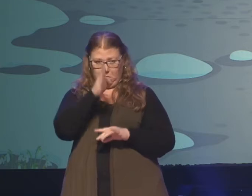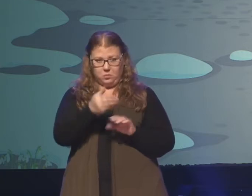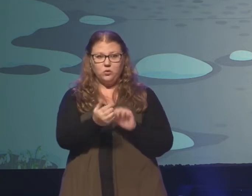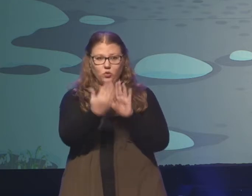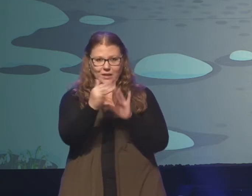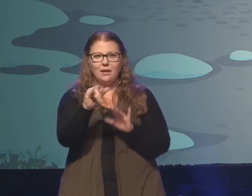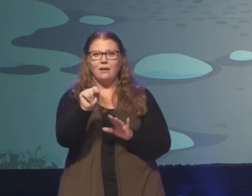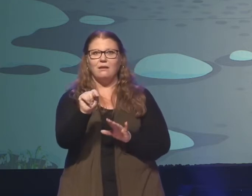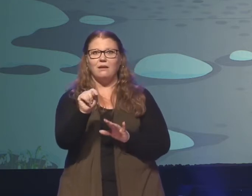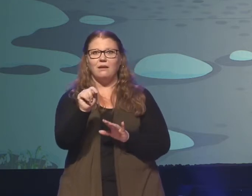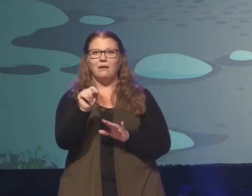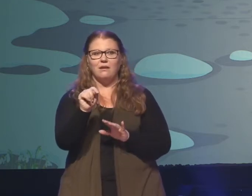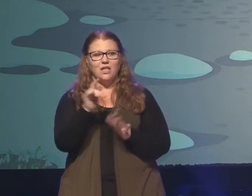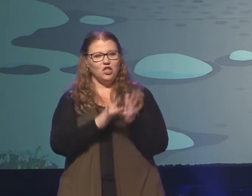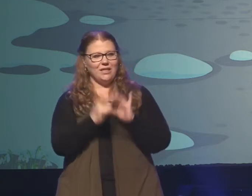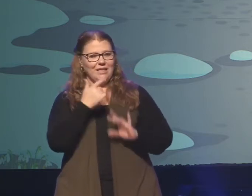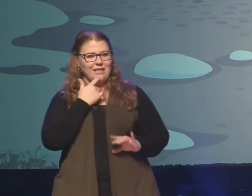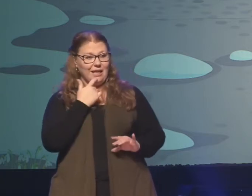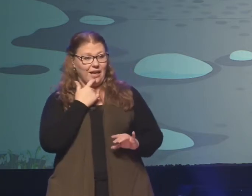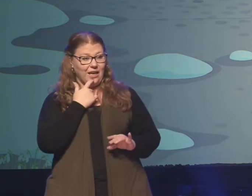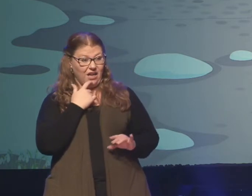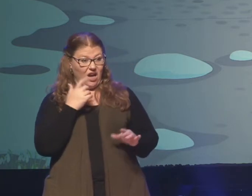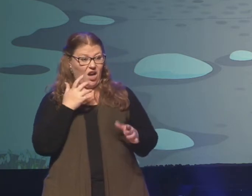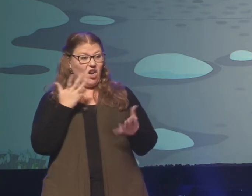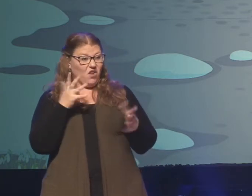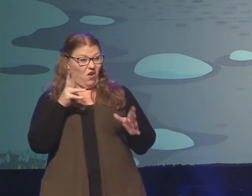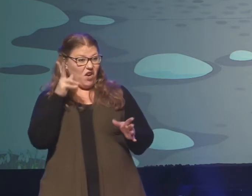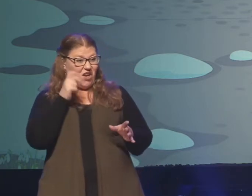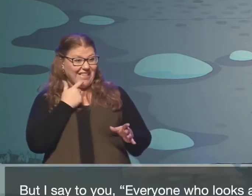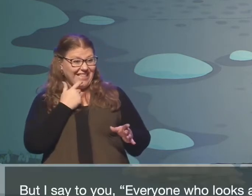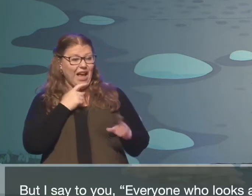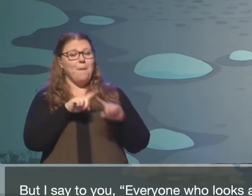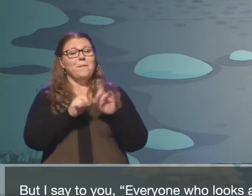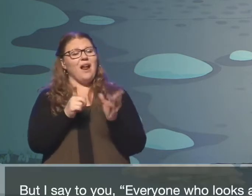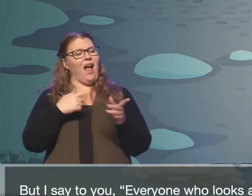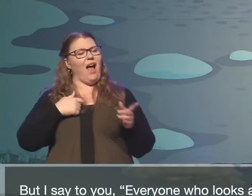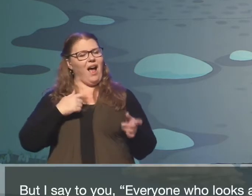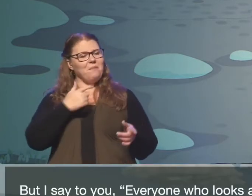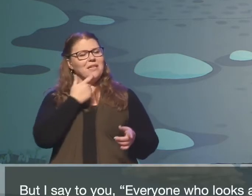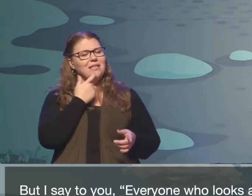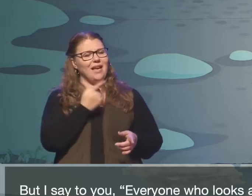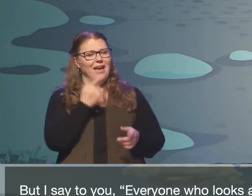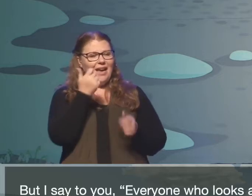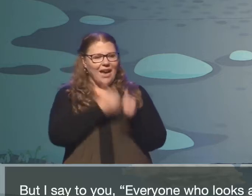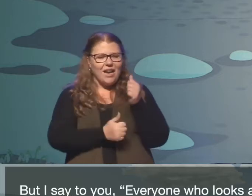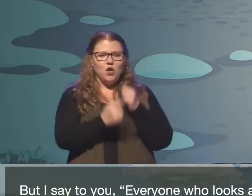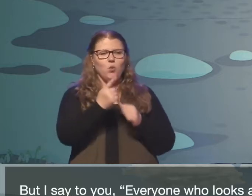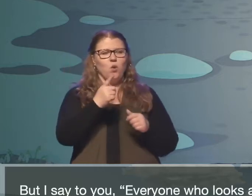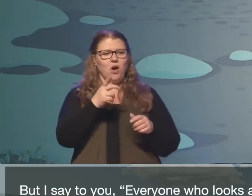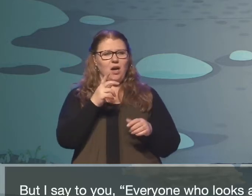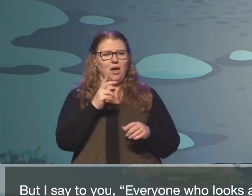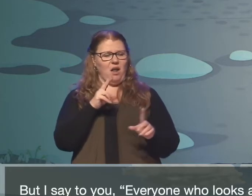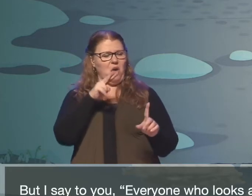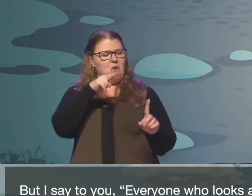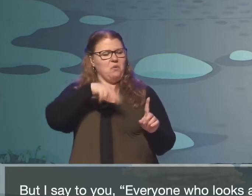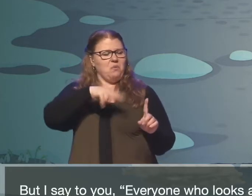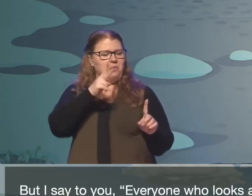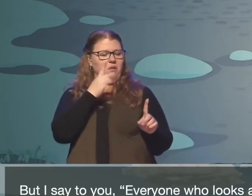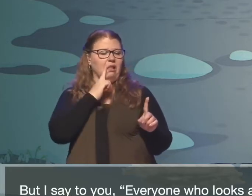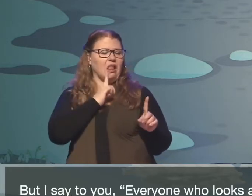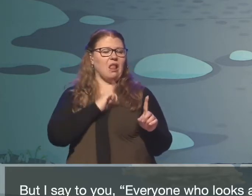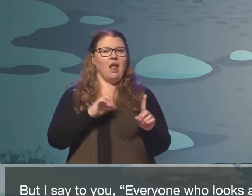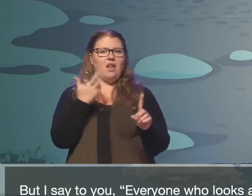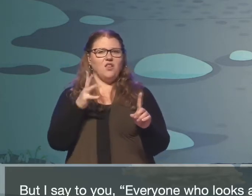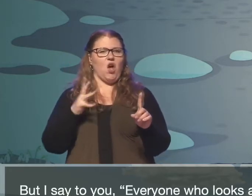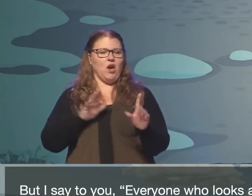says, you've heard it said, but here's what I'm going to say to you. Everyone who looks at a woman with lust has already committed adultery with her